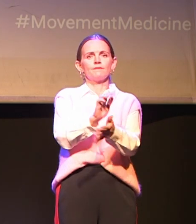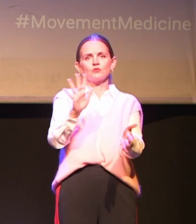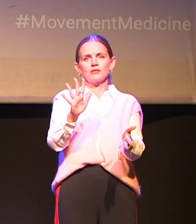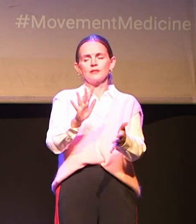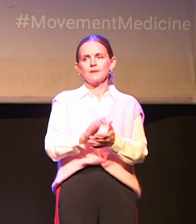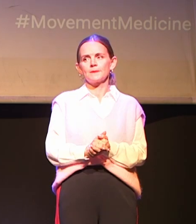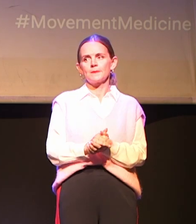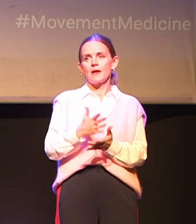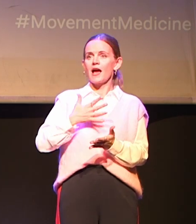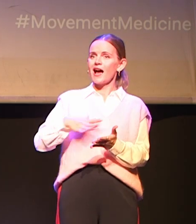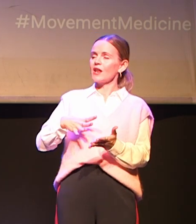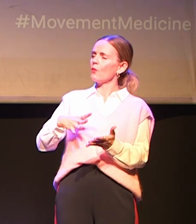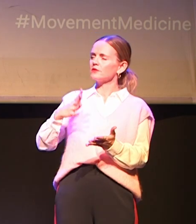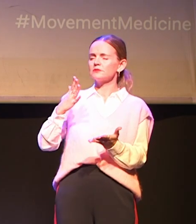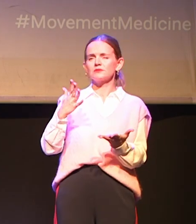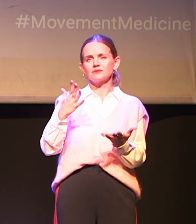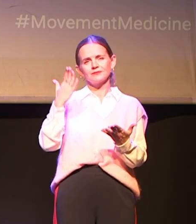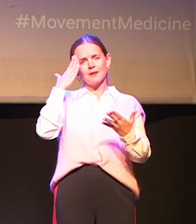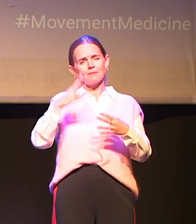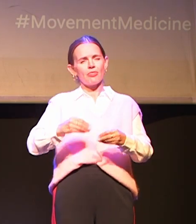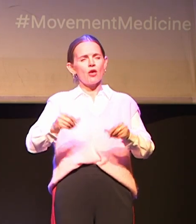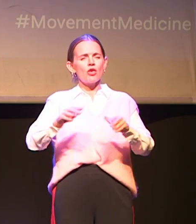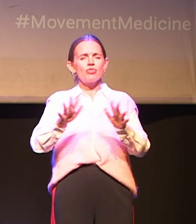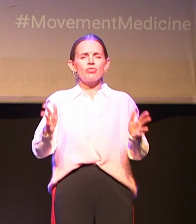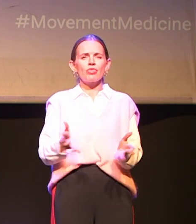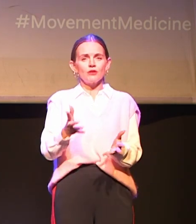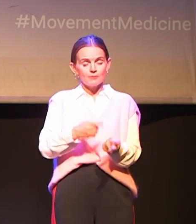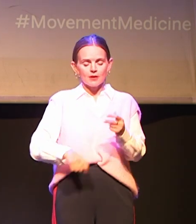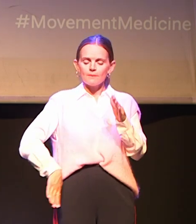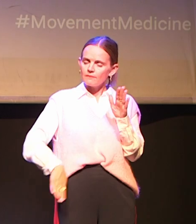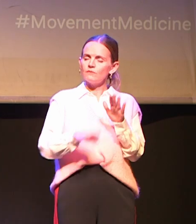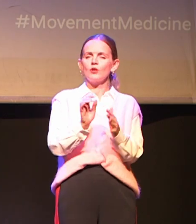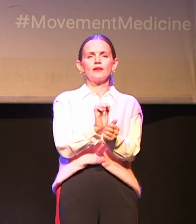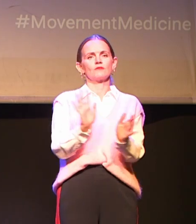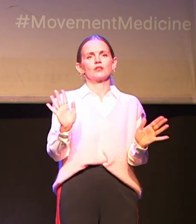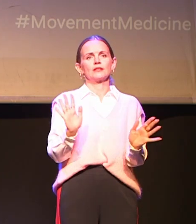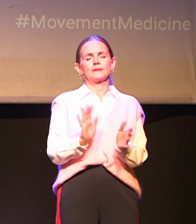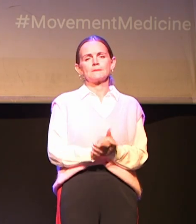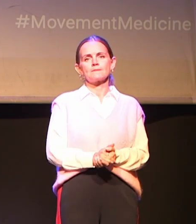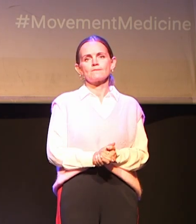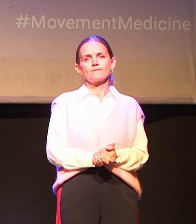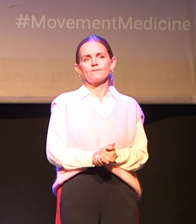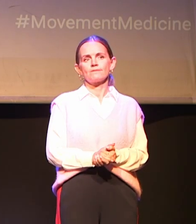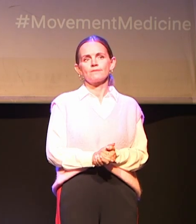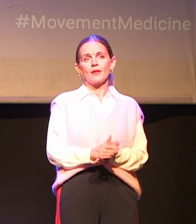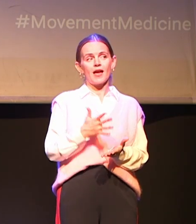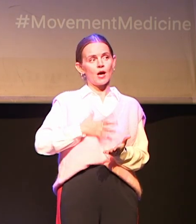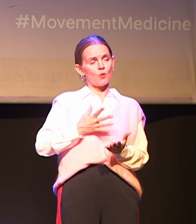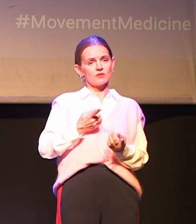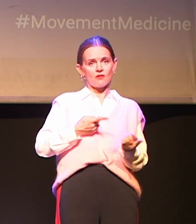want Mother Earth to be fully free. And I want us to learn from this